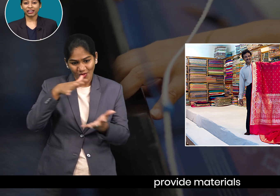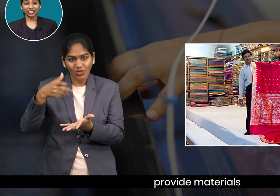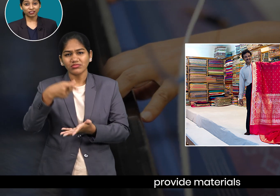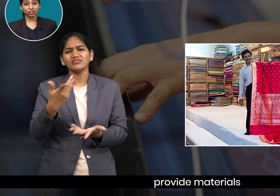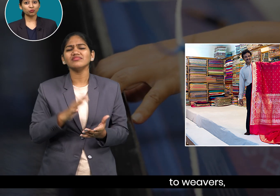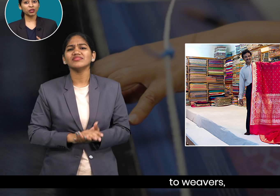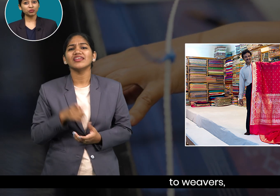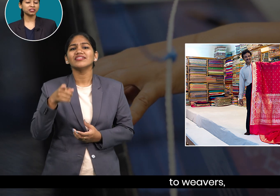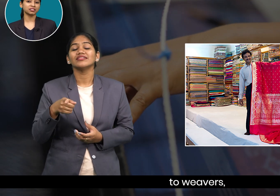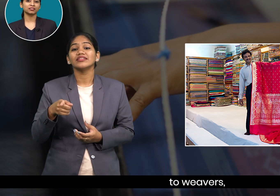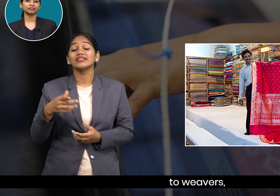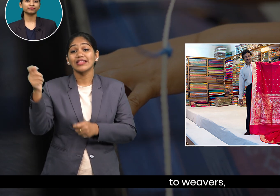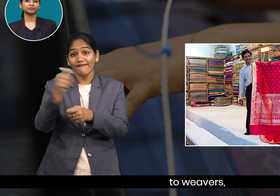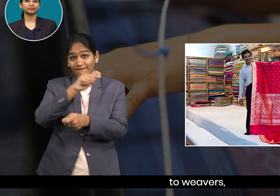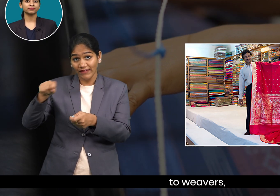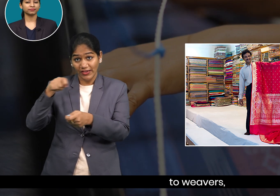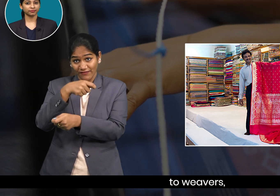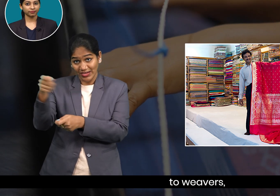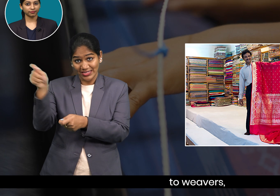provide materials to weavers,